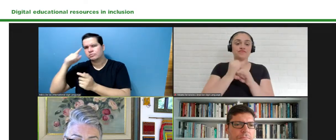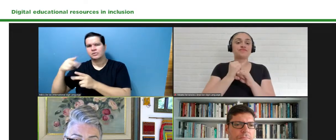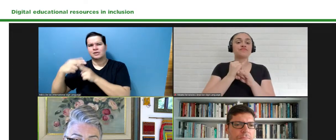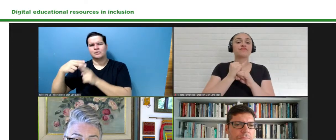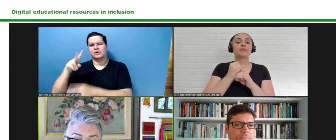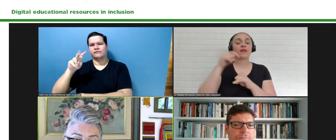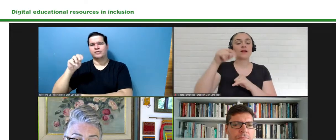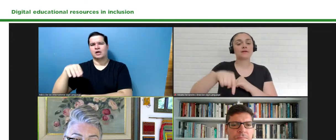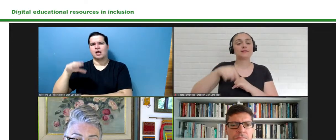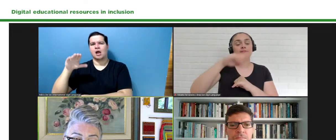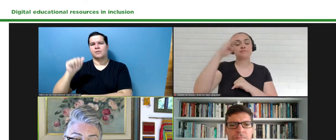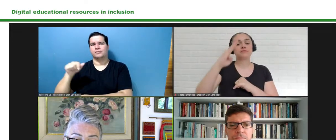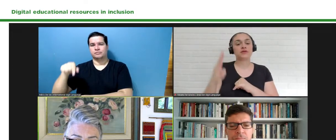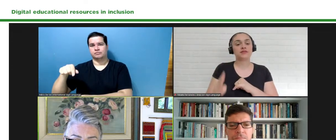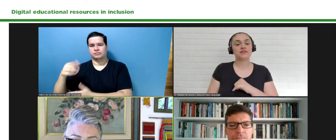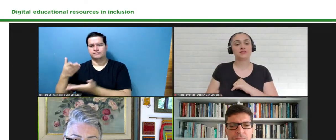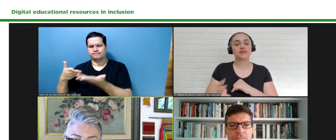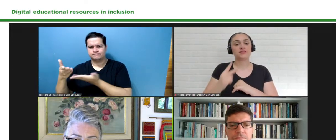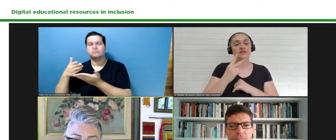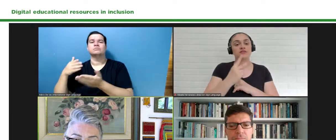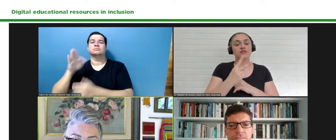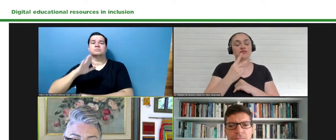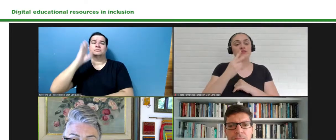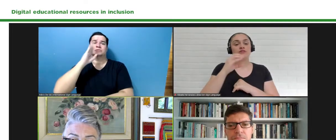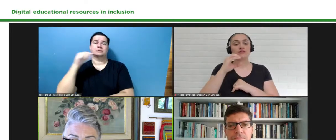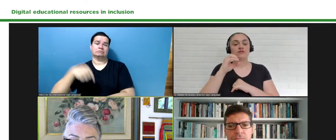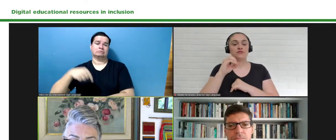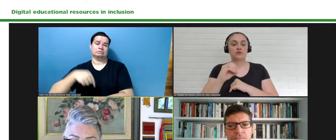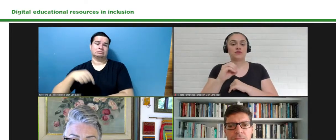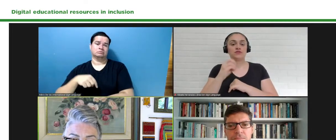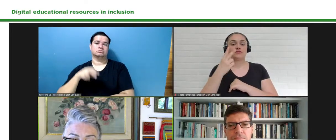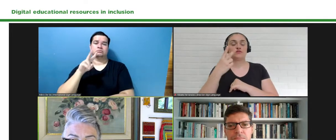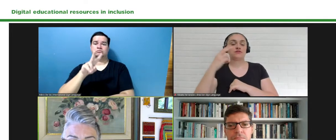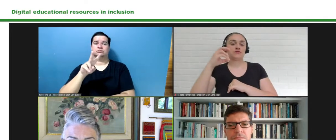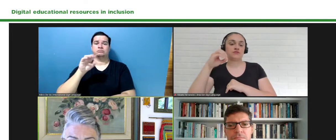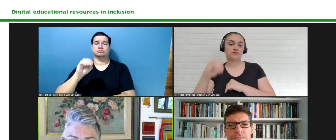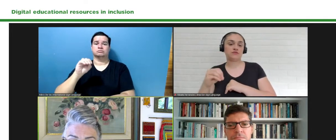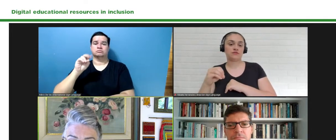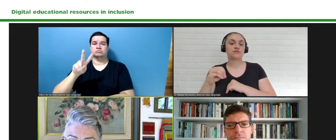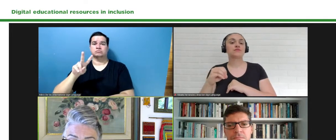Brazil, 2020 ACT. In Brazil,